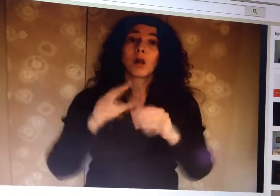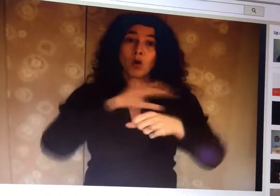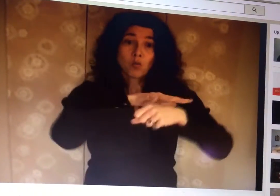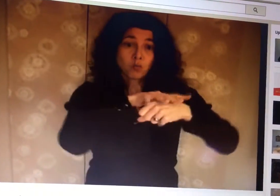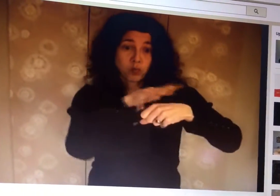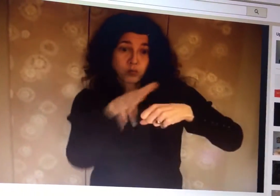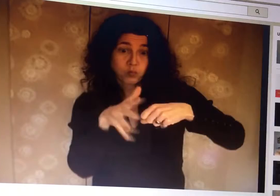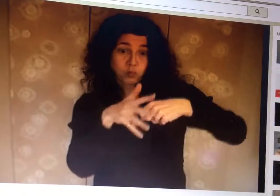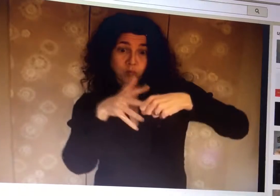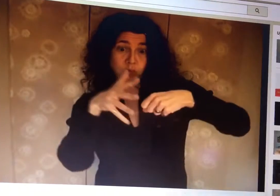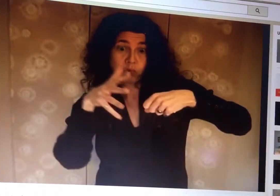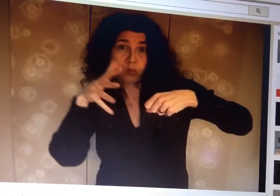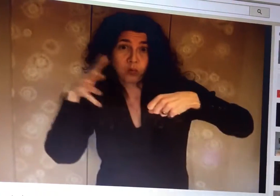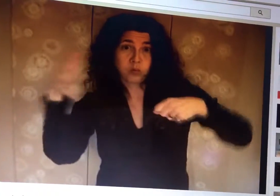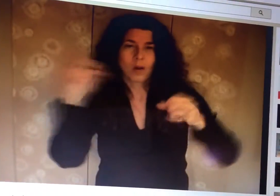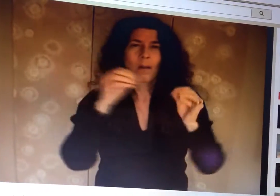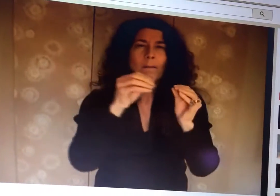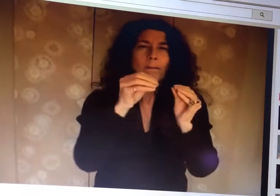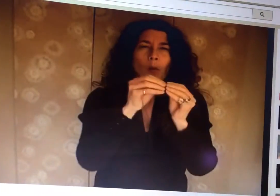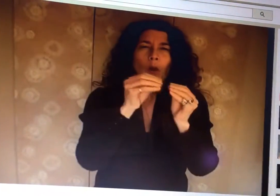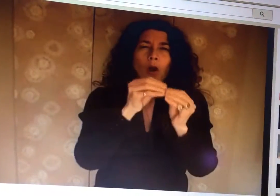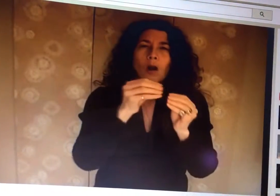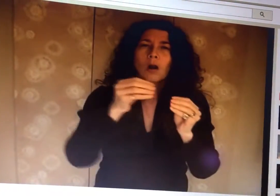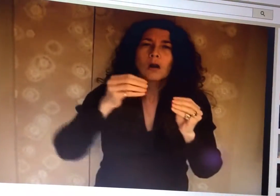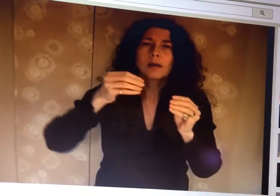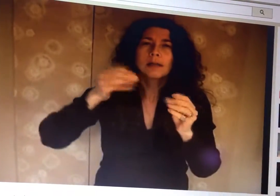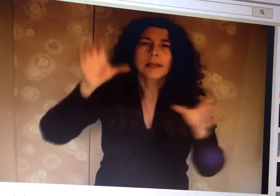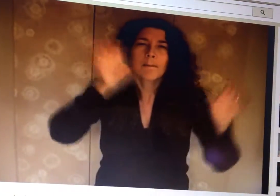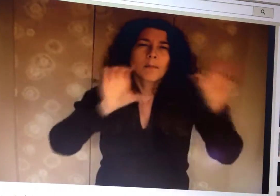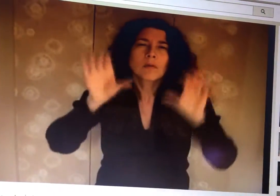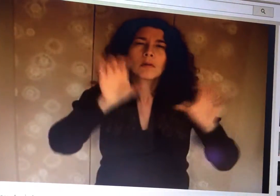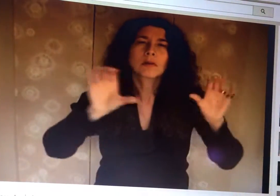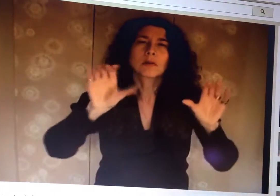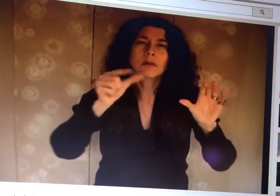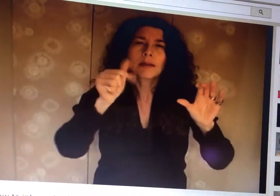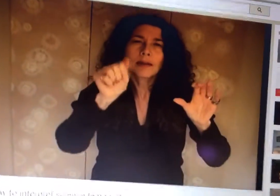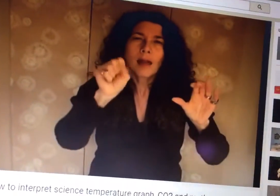temperature across your imaginary timeline.